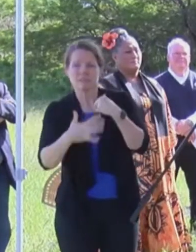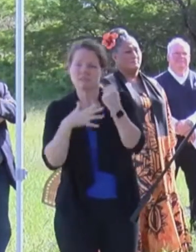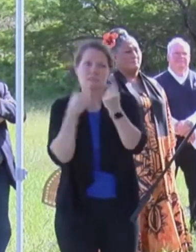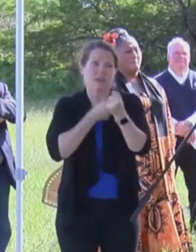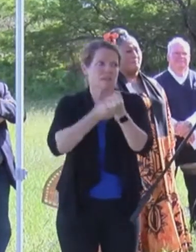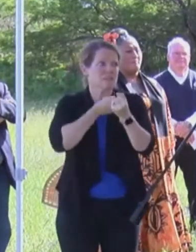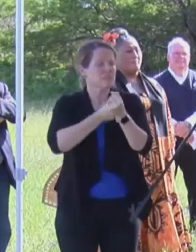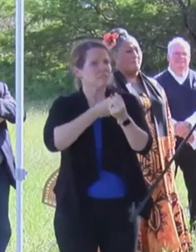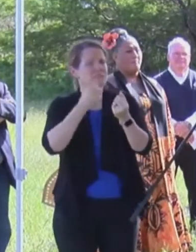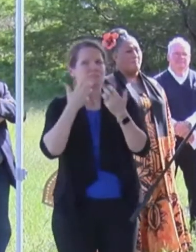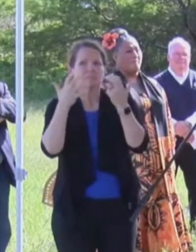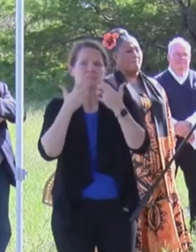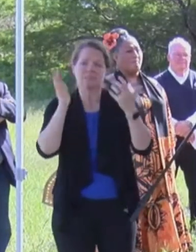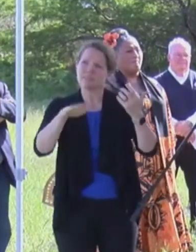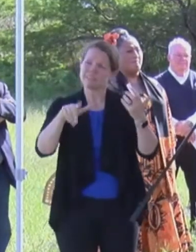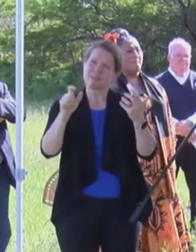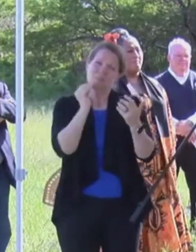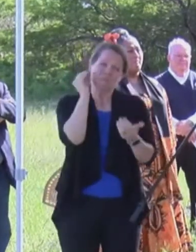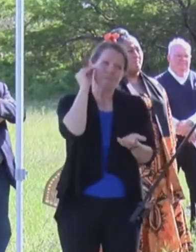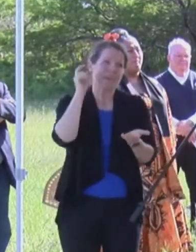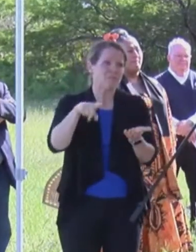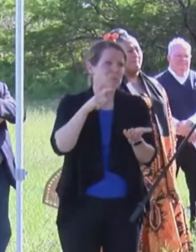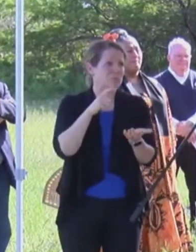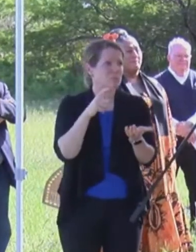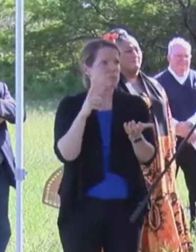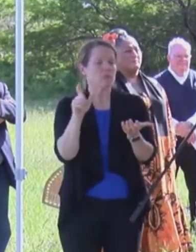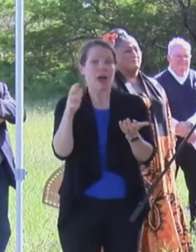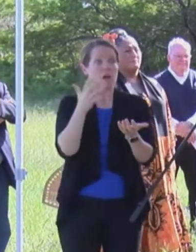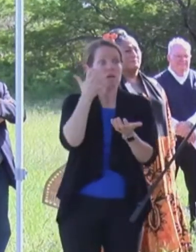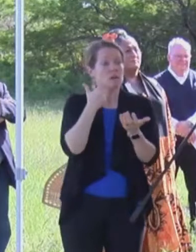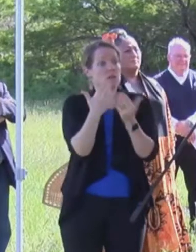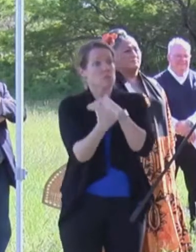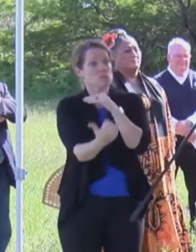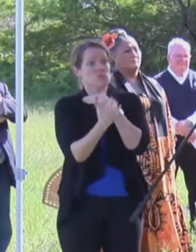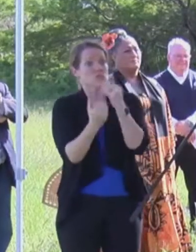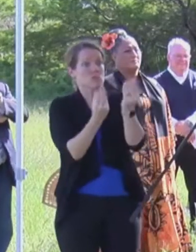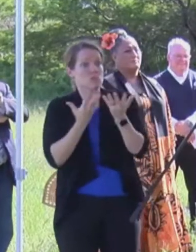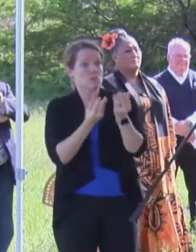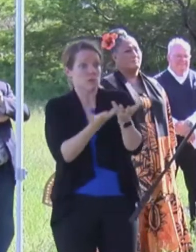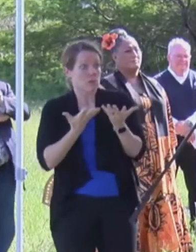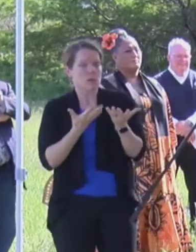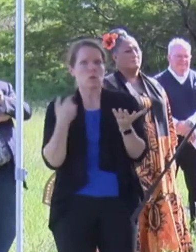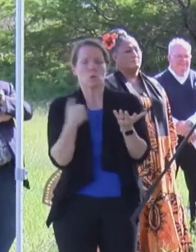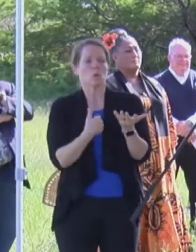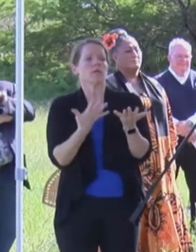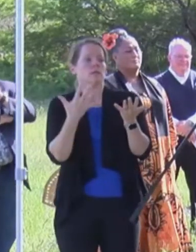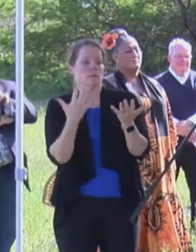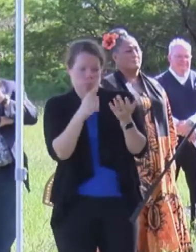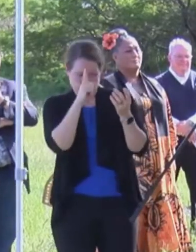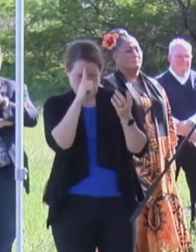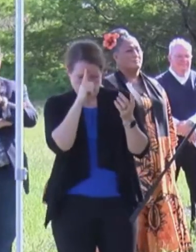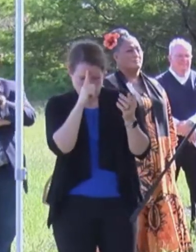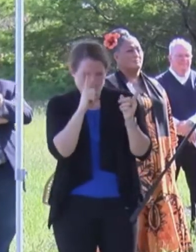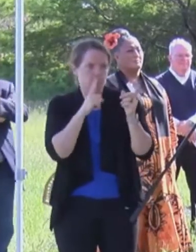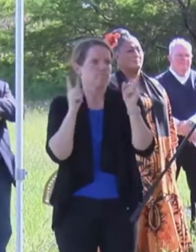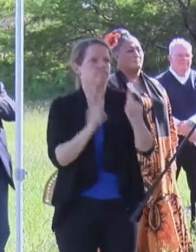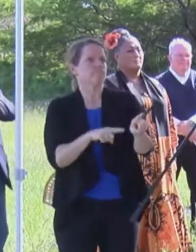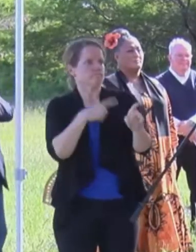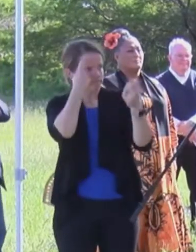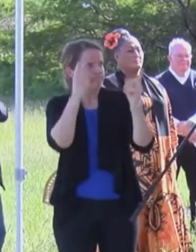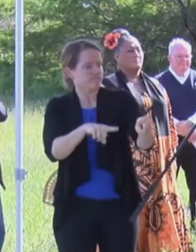day, this is in response to that kahea. Like we also recognize how important it is, and now we're